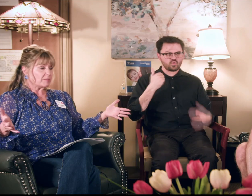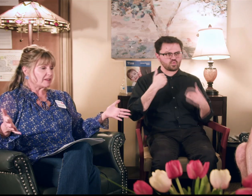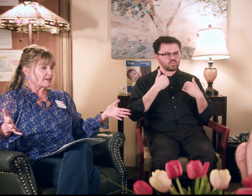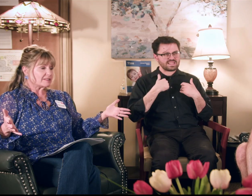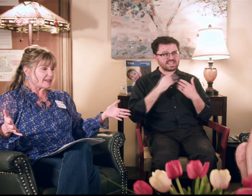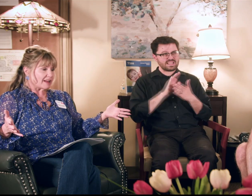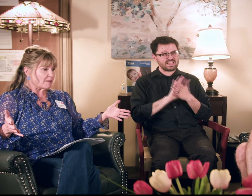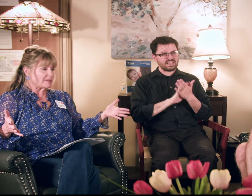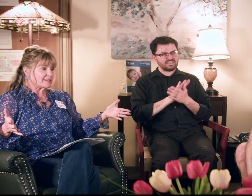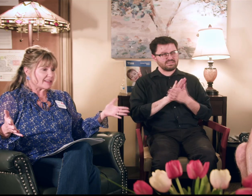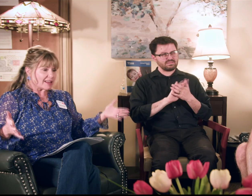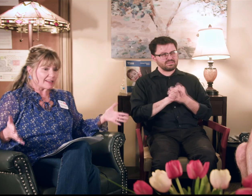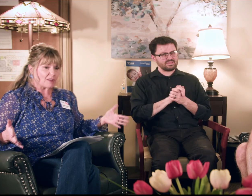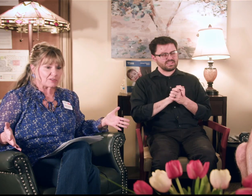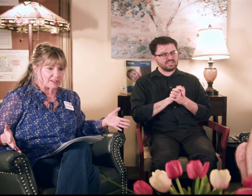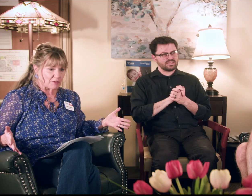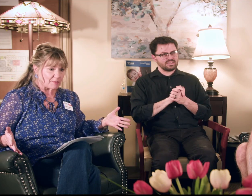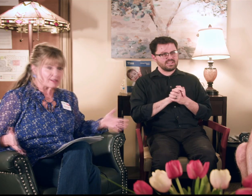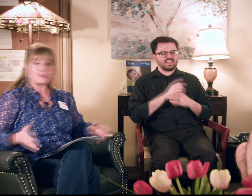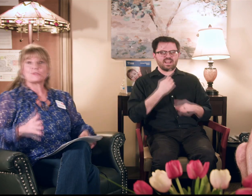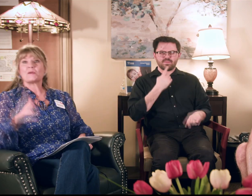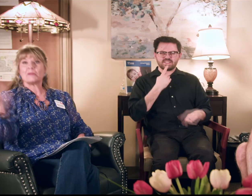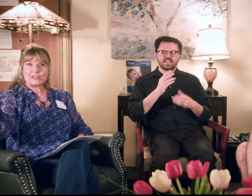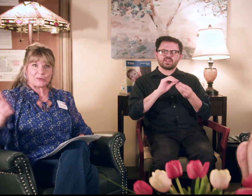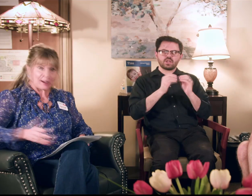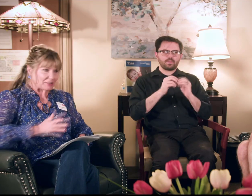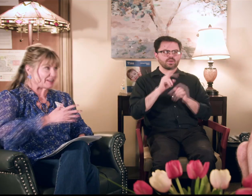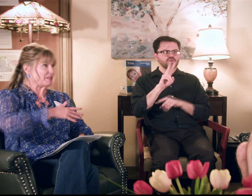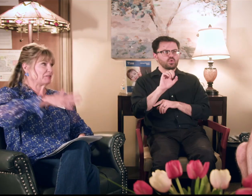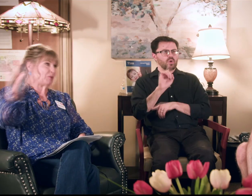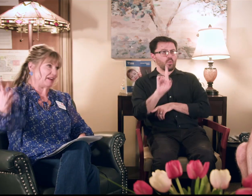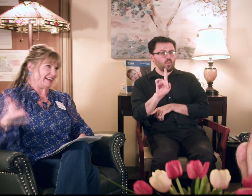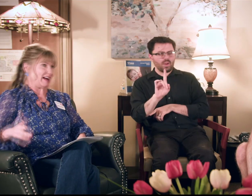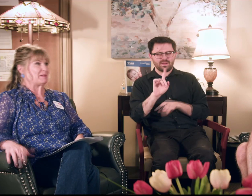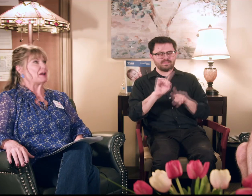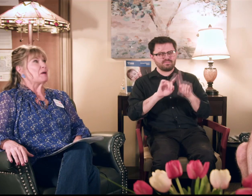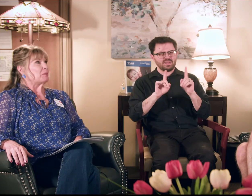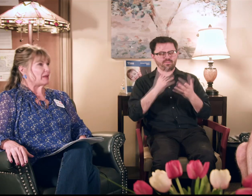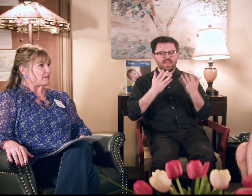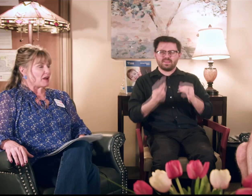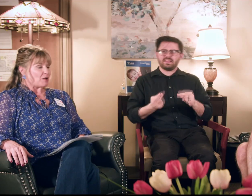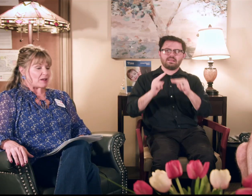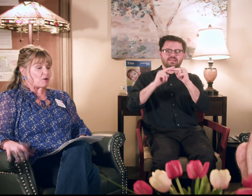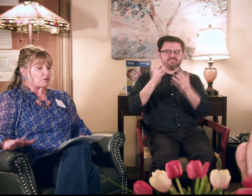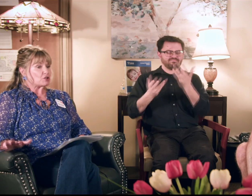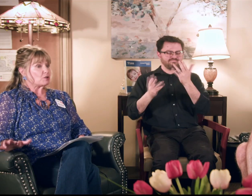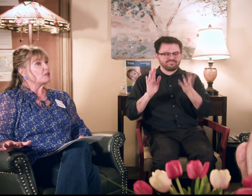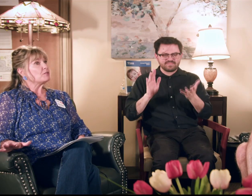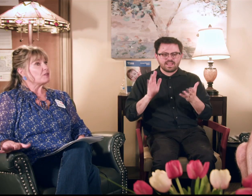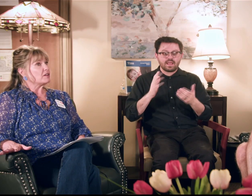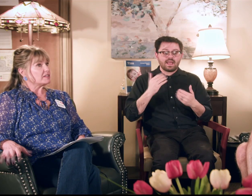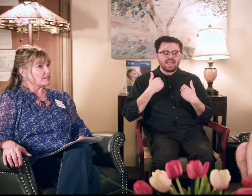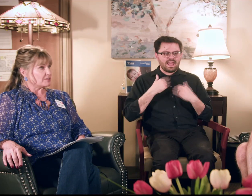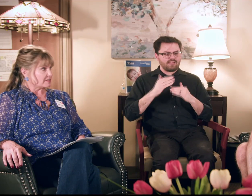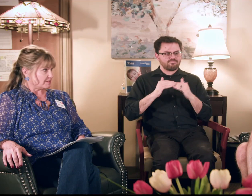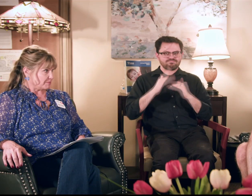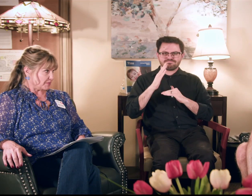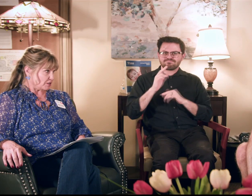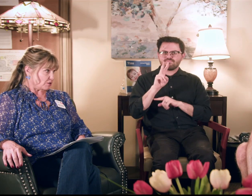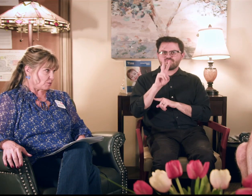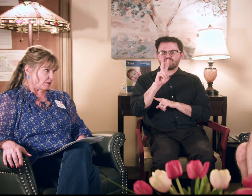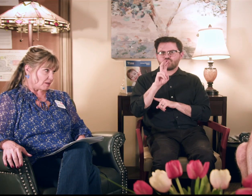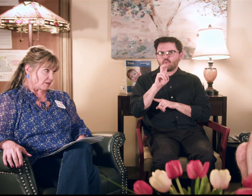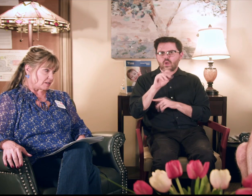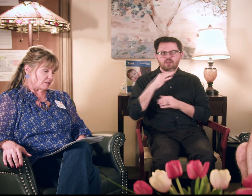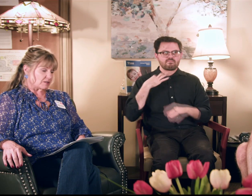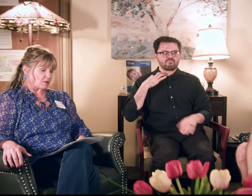that's probably a stat. I've been saying that now for several months, so it's probably 220 now, but we have over 200 volunteers